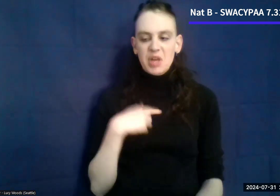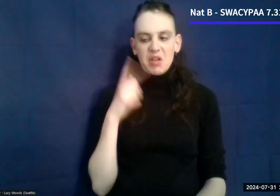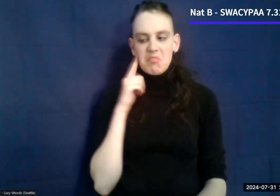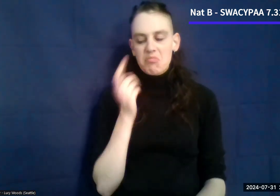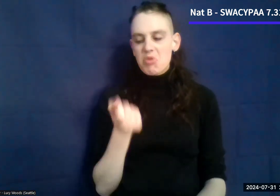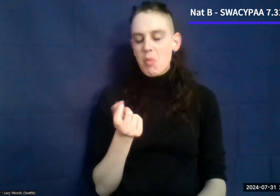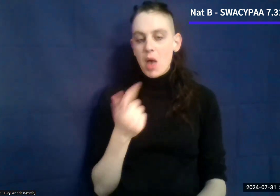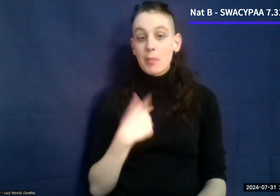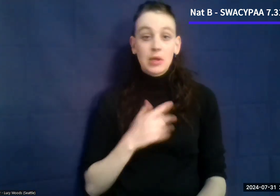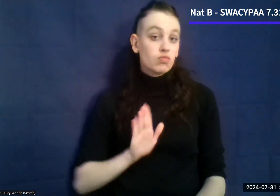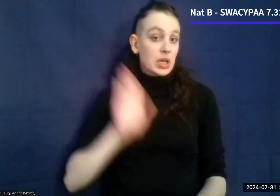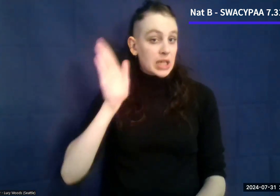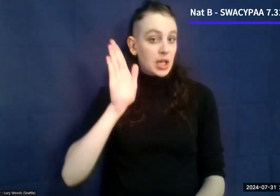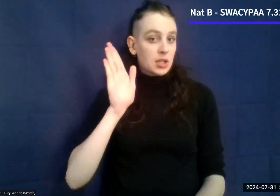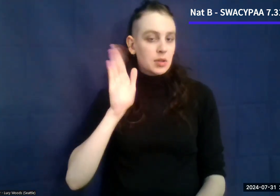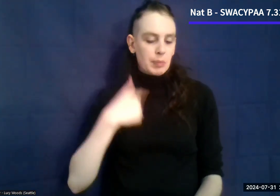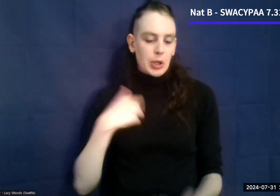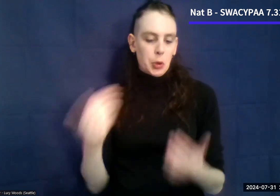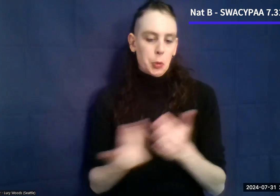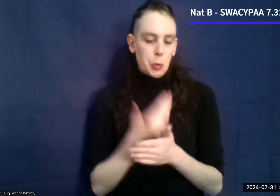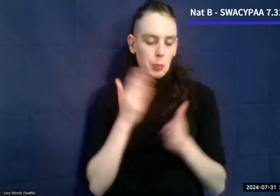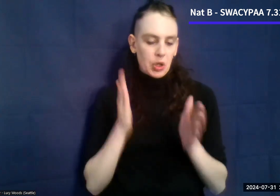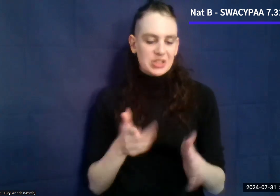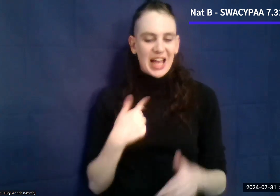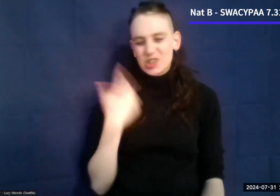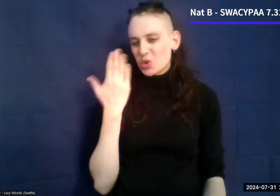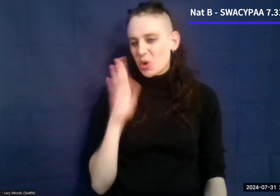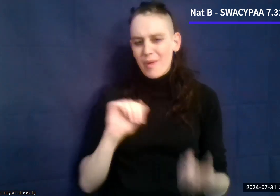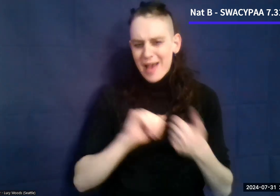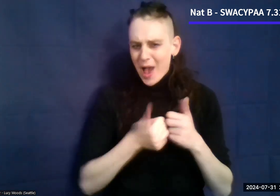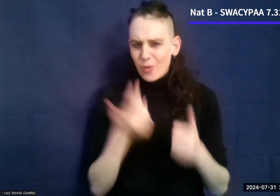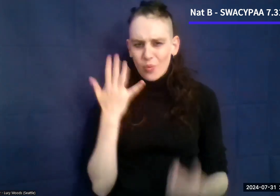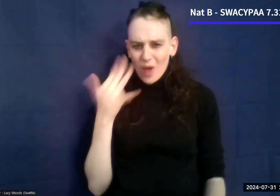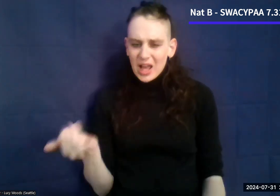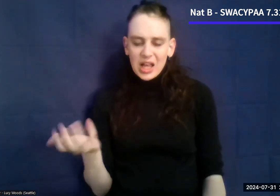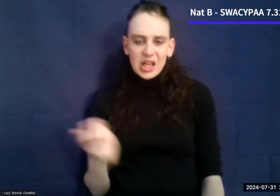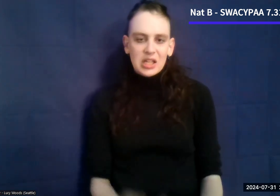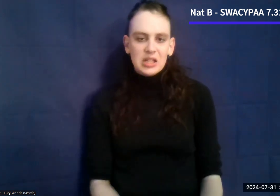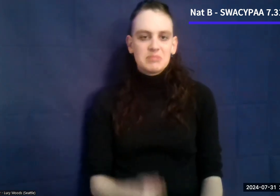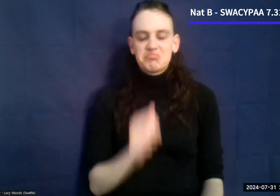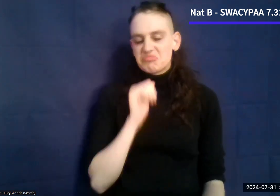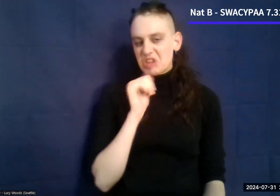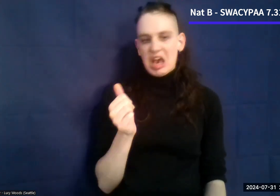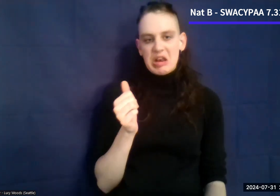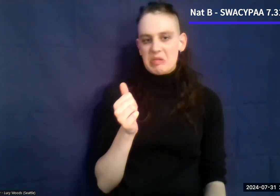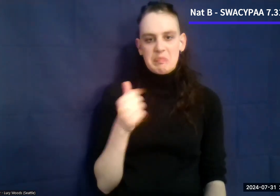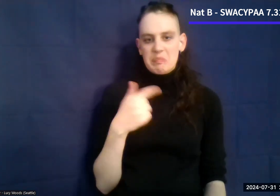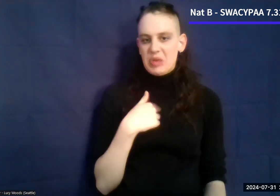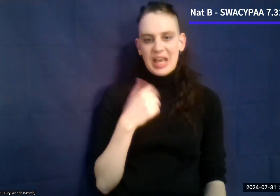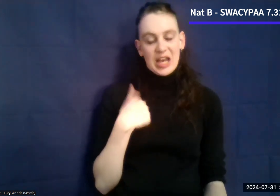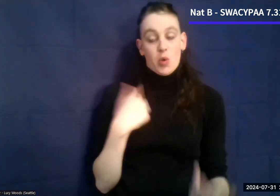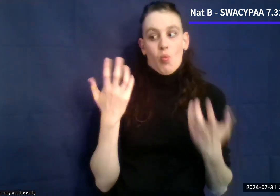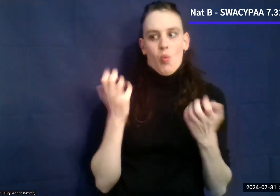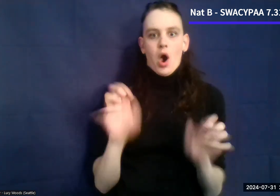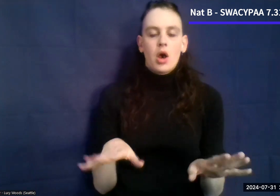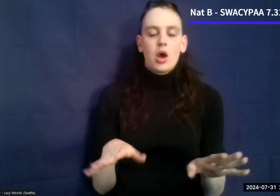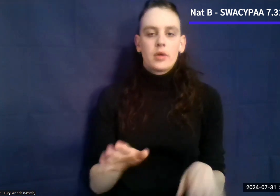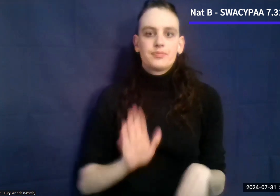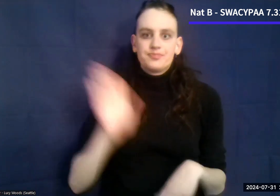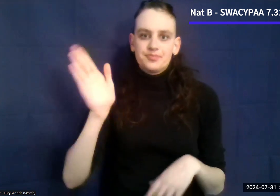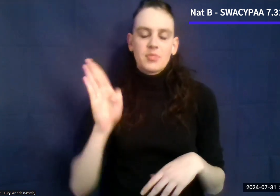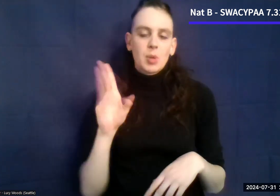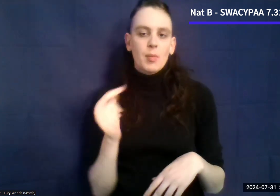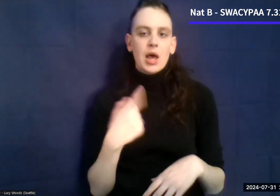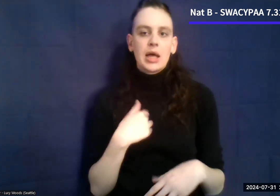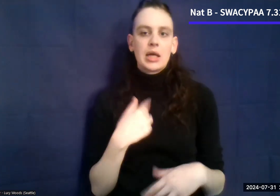my hand as a newcomer. Don't know how or why that happened. Definitely not me. Definitely not something I wanted to do, but I was desperate, right? I